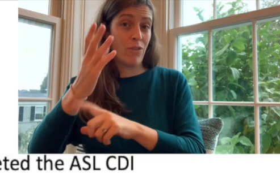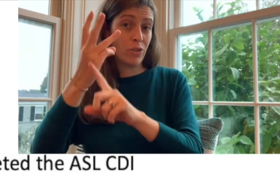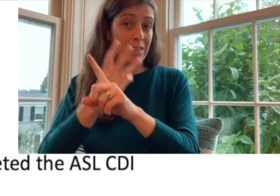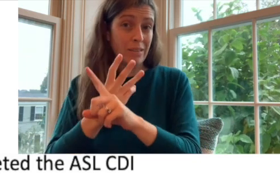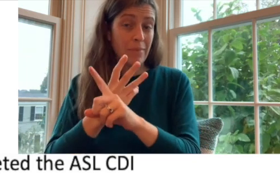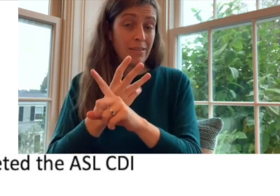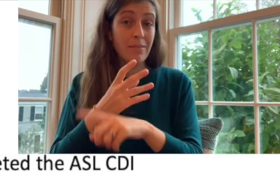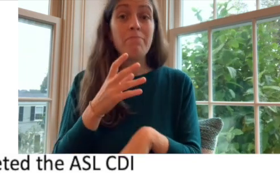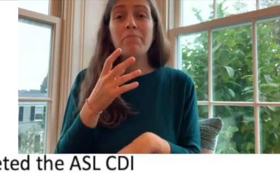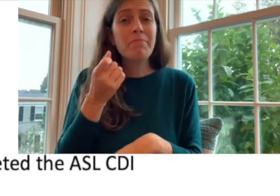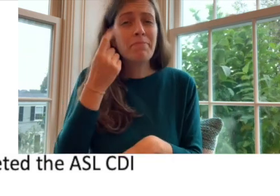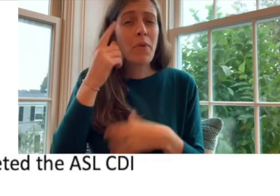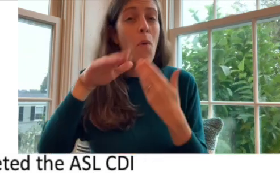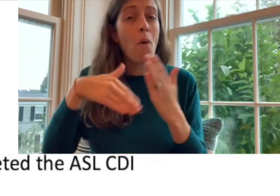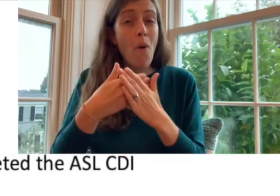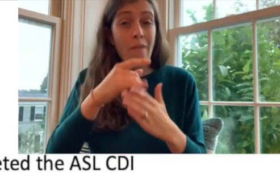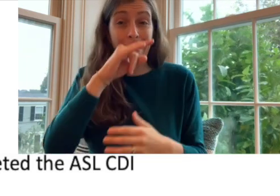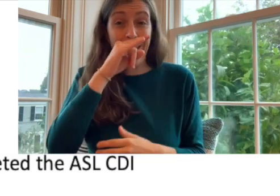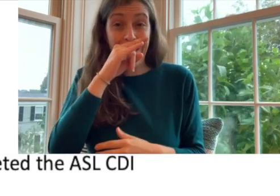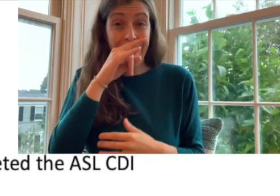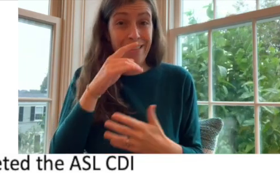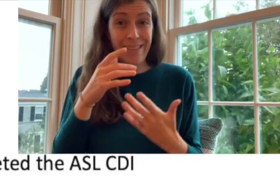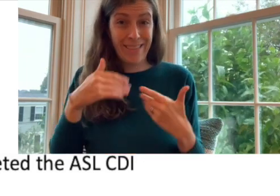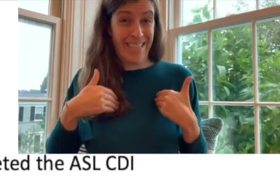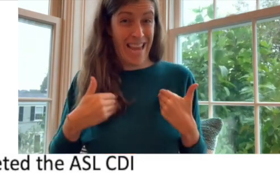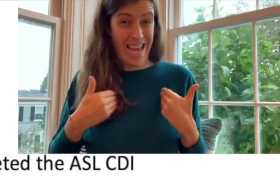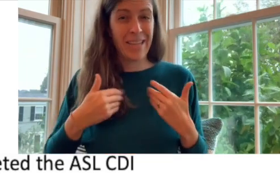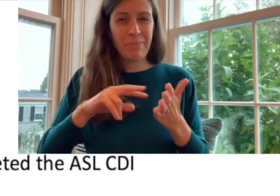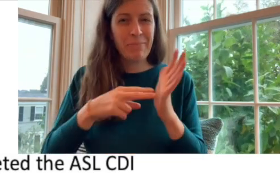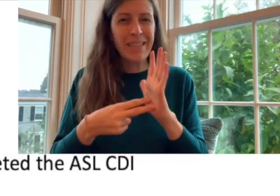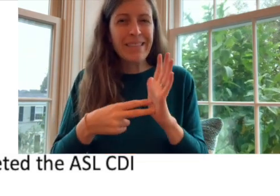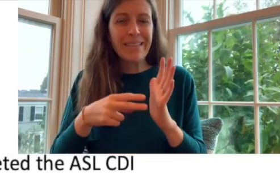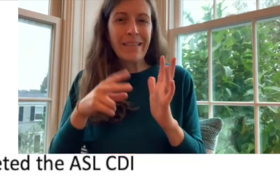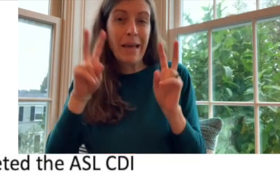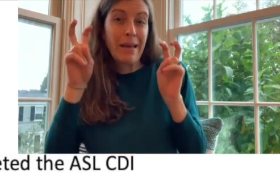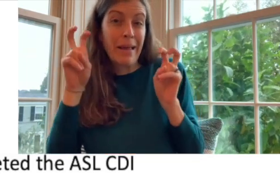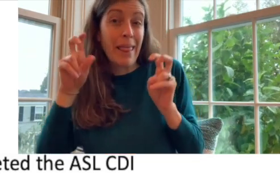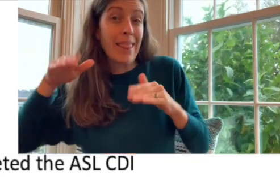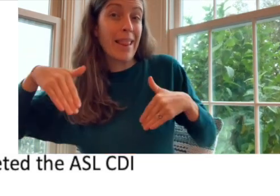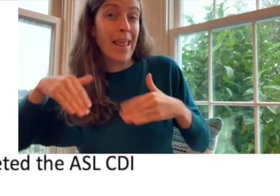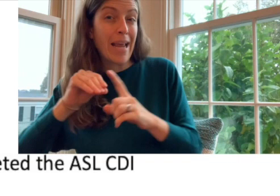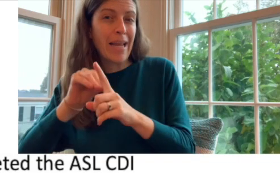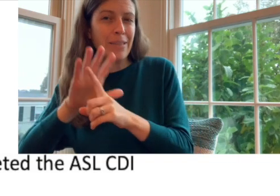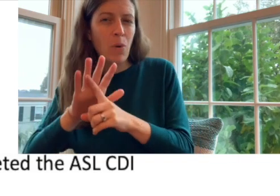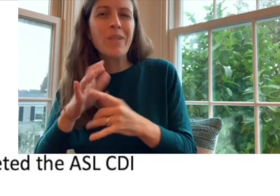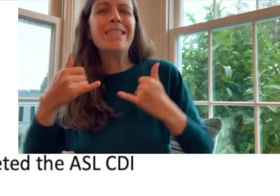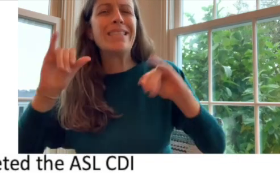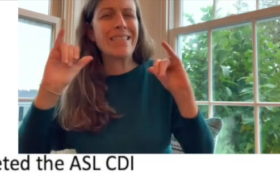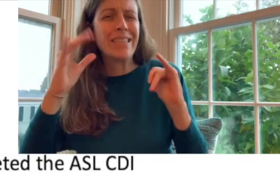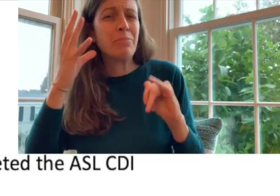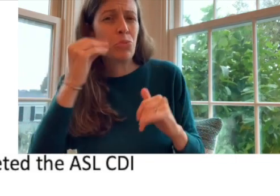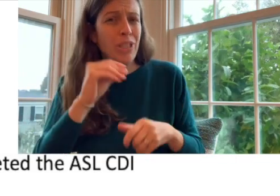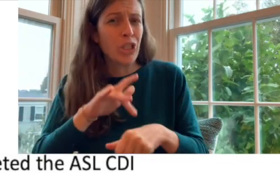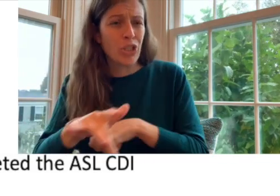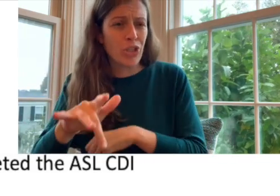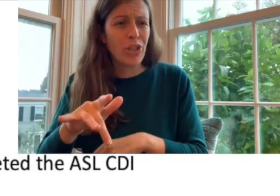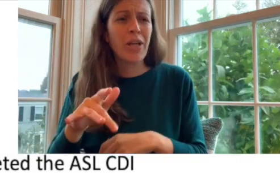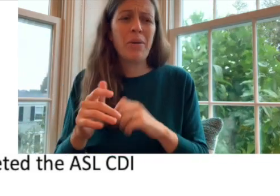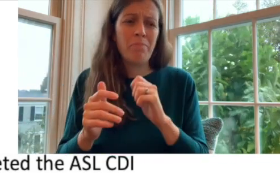those who began learning after 6 months. So these late learning children are still